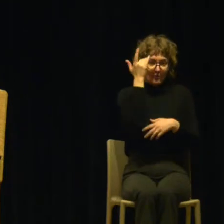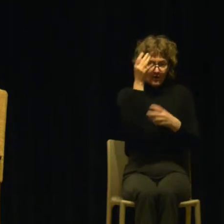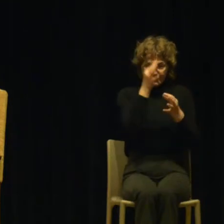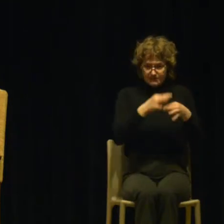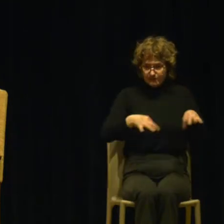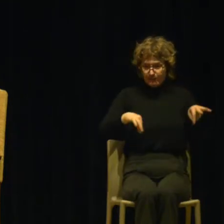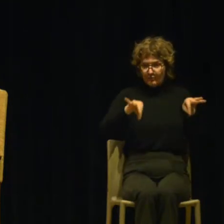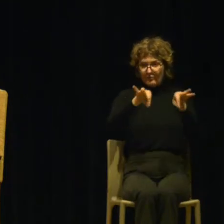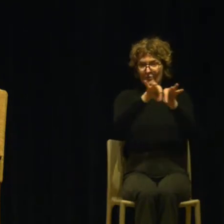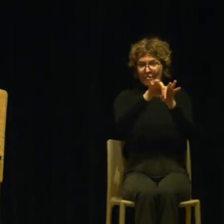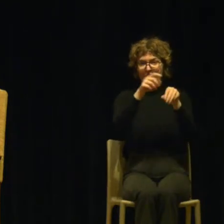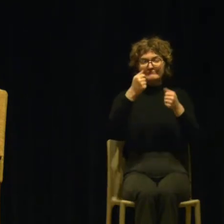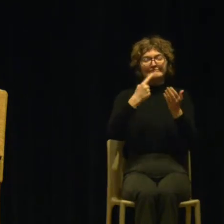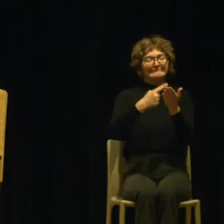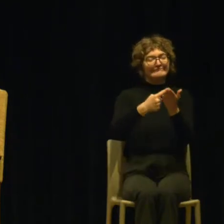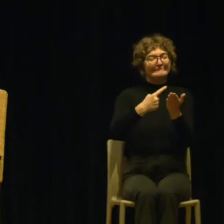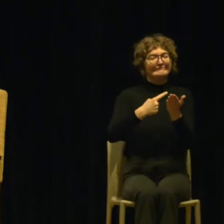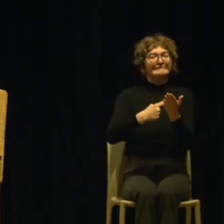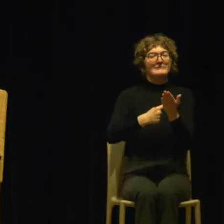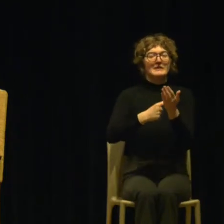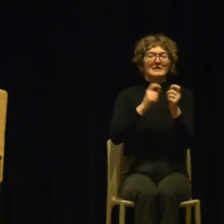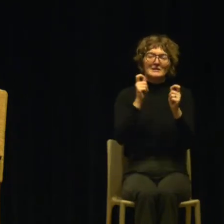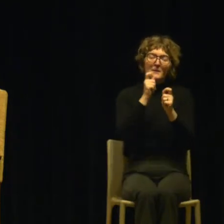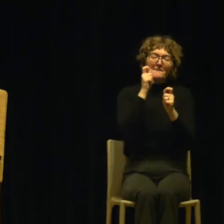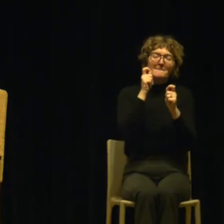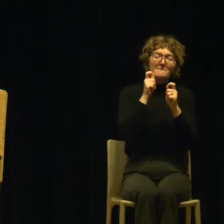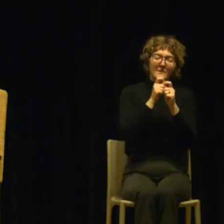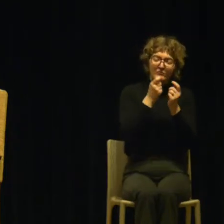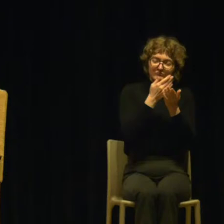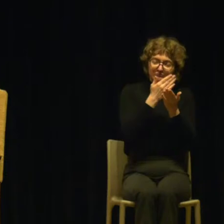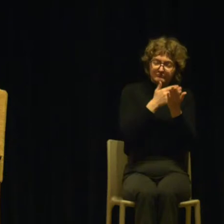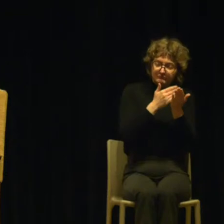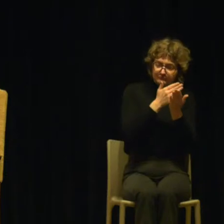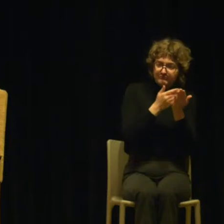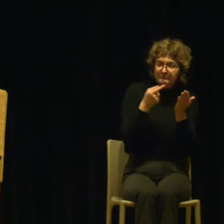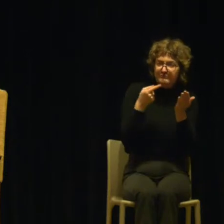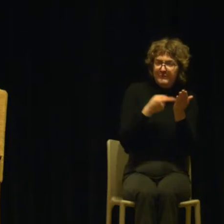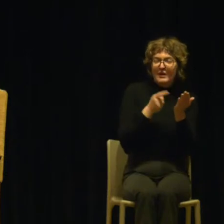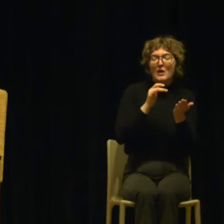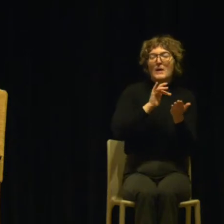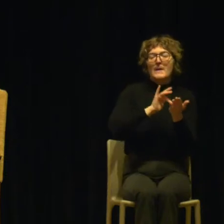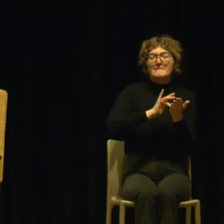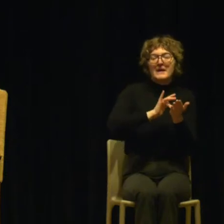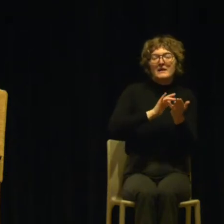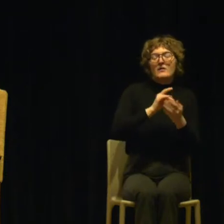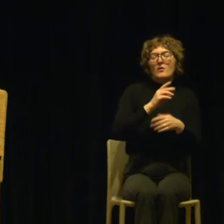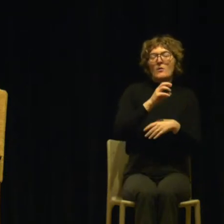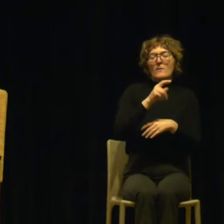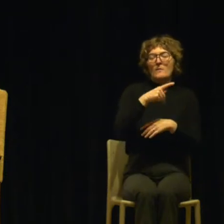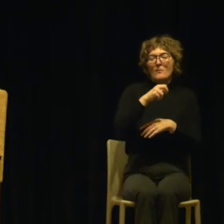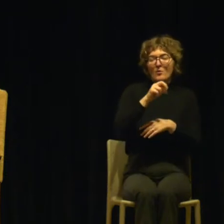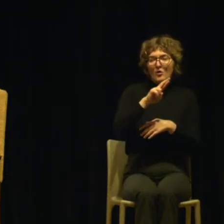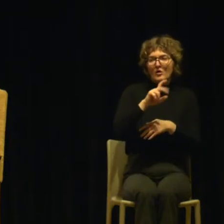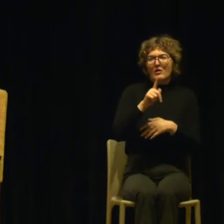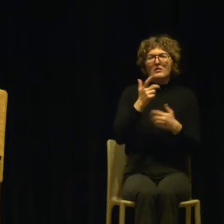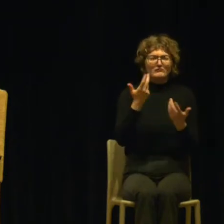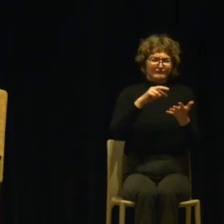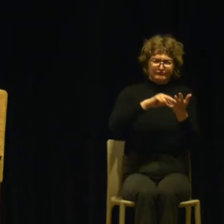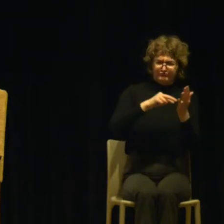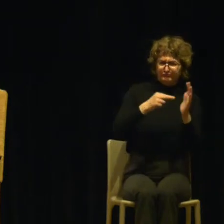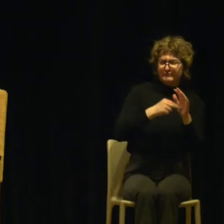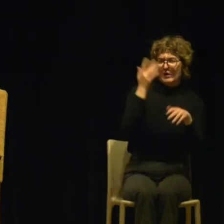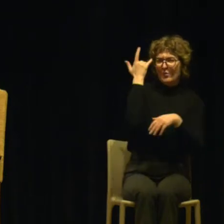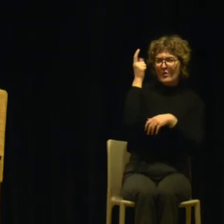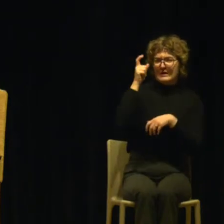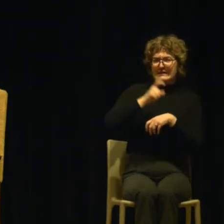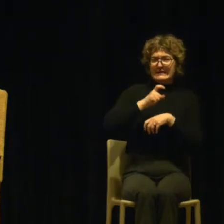and I talk about very granular things like medical portals, and what does it mean? You know, why do you